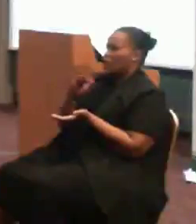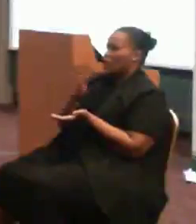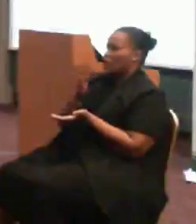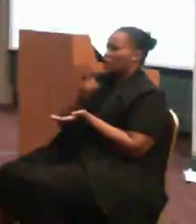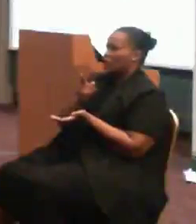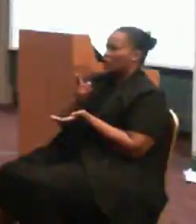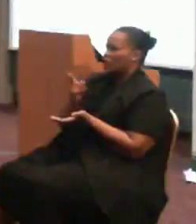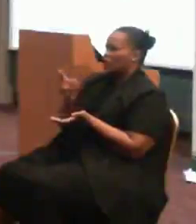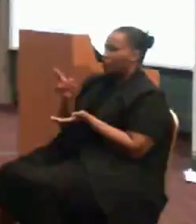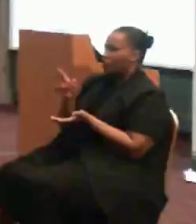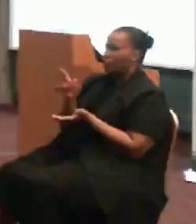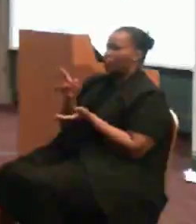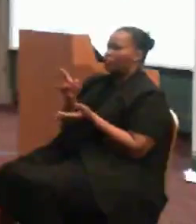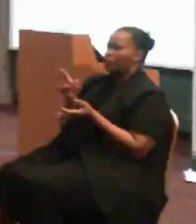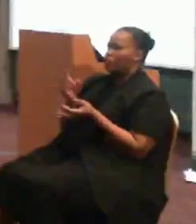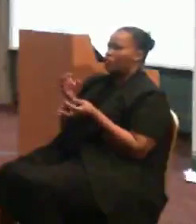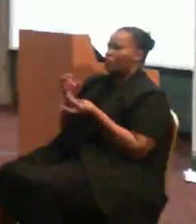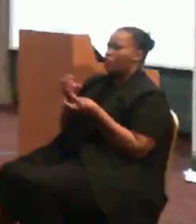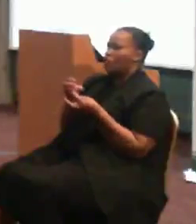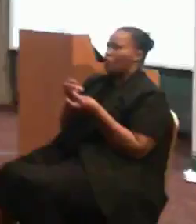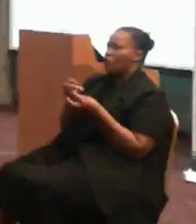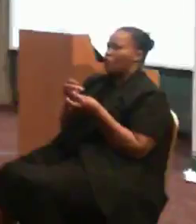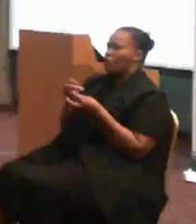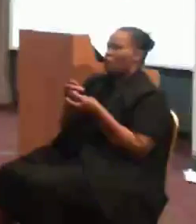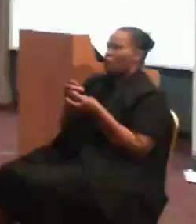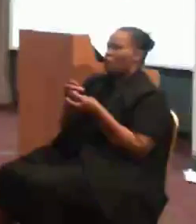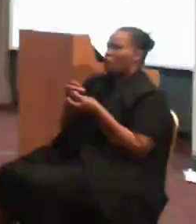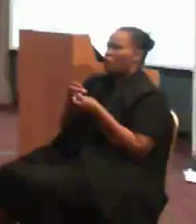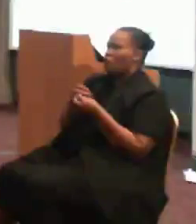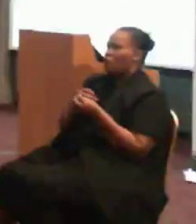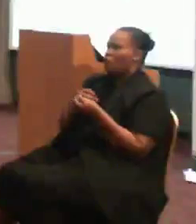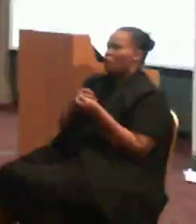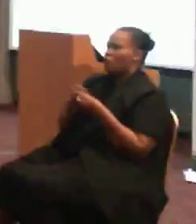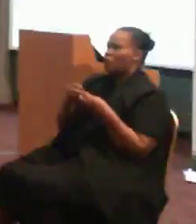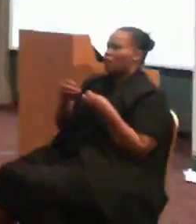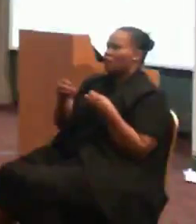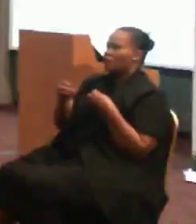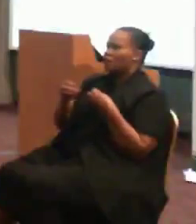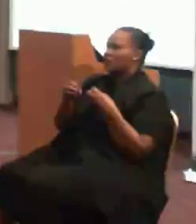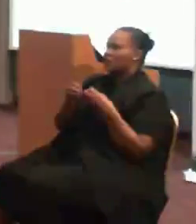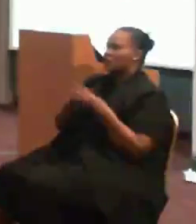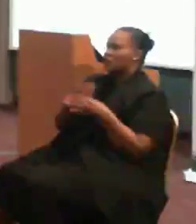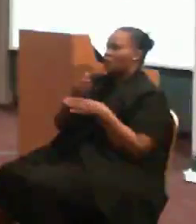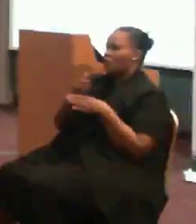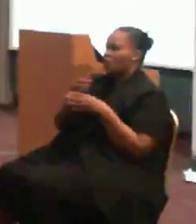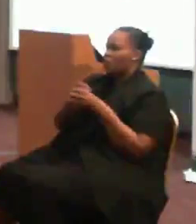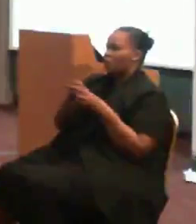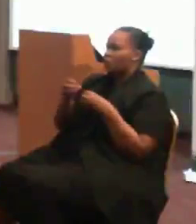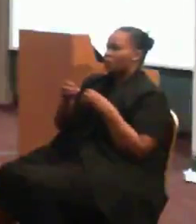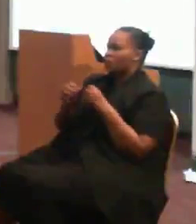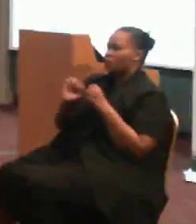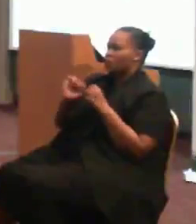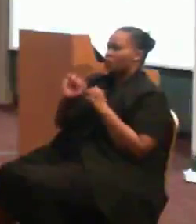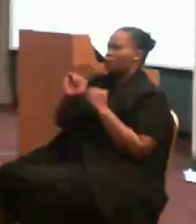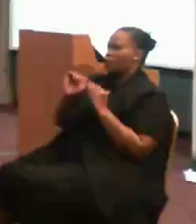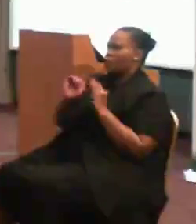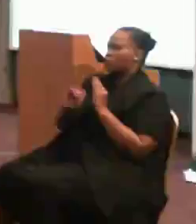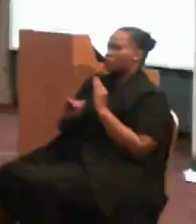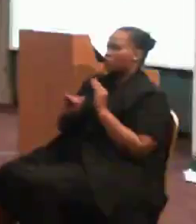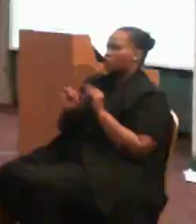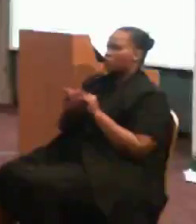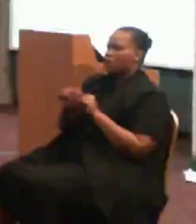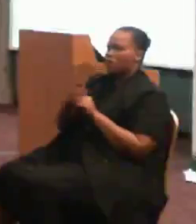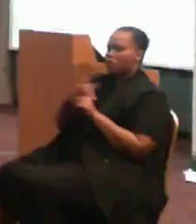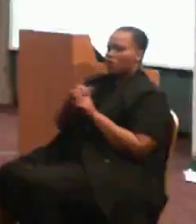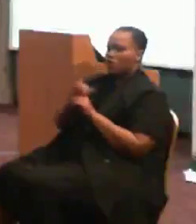your operations in line with the reduced volumes. But in your MYPD application, we're still seeing everything, all the